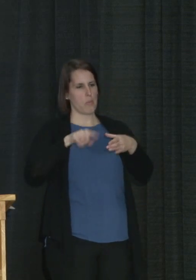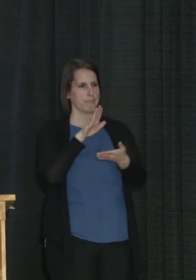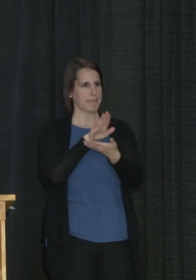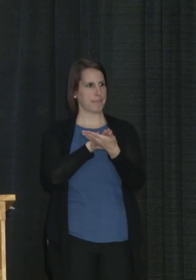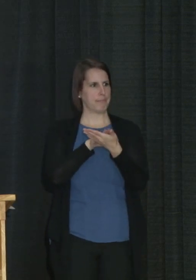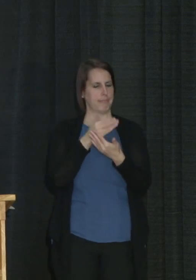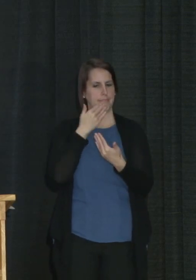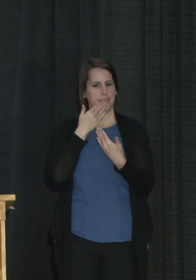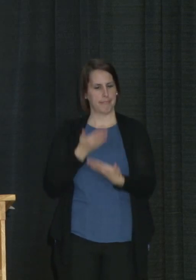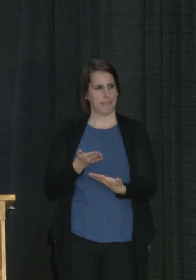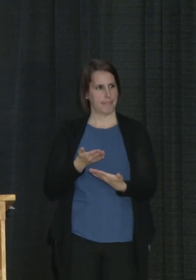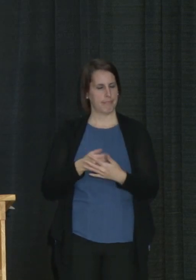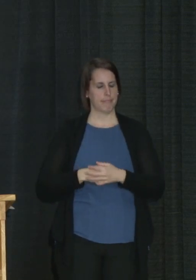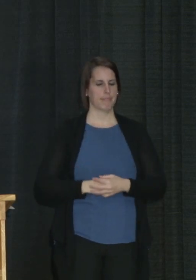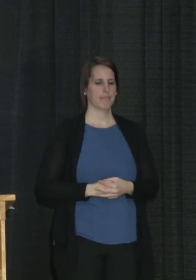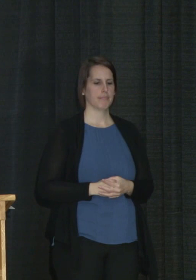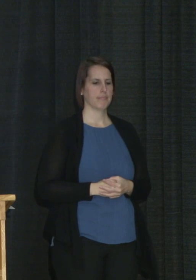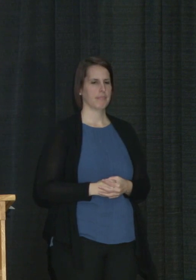us today.